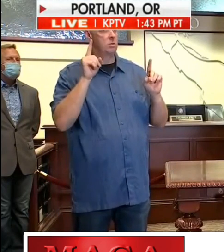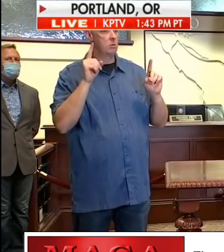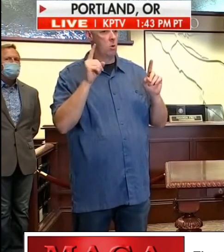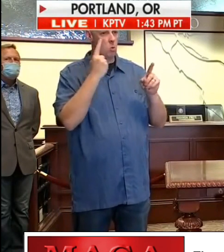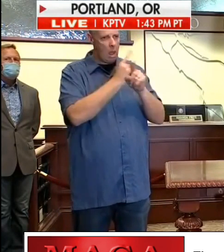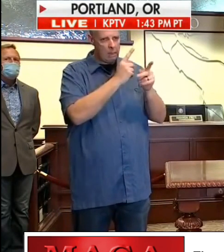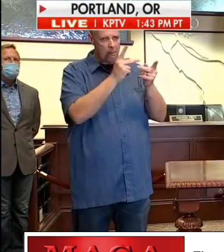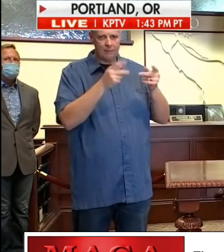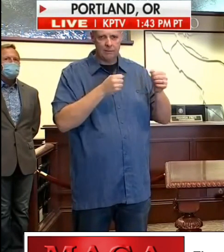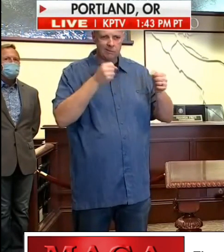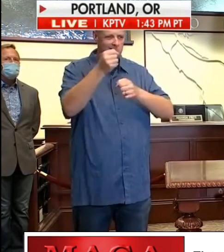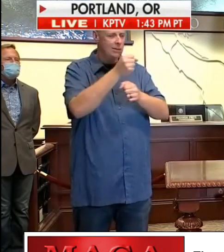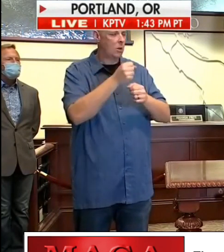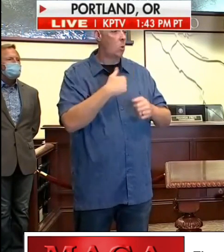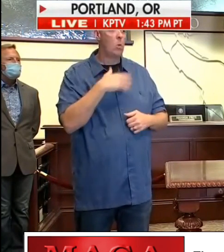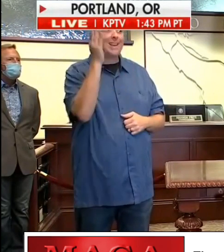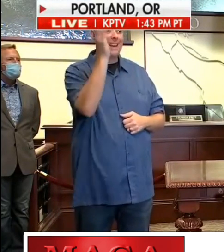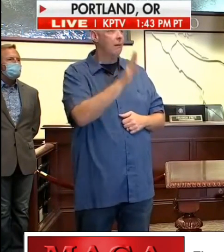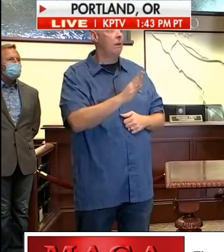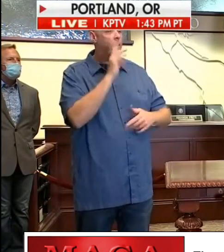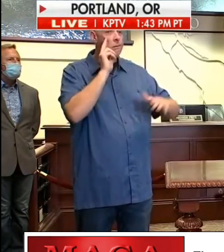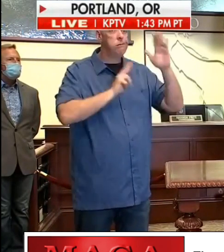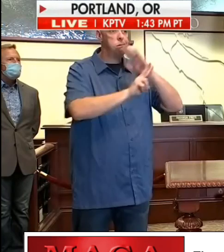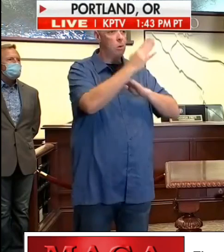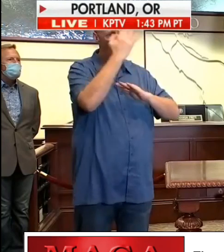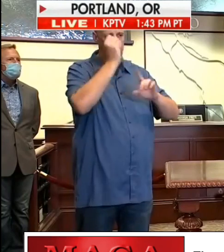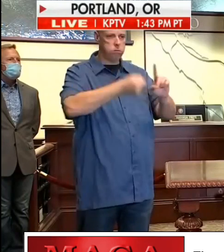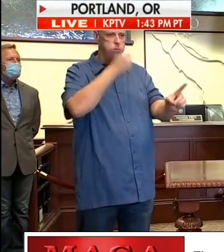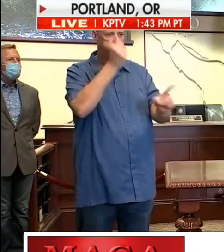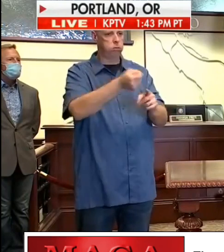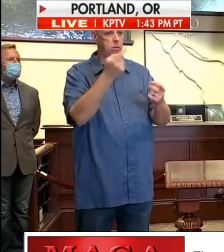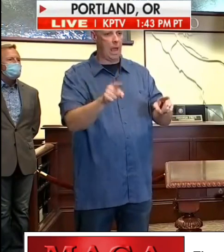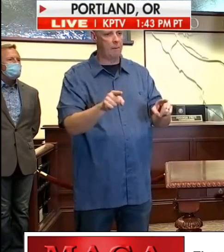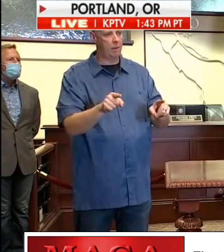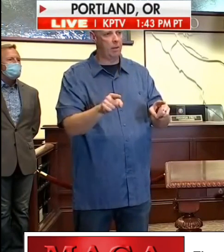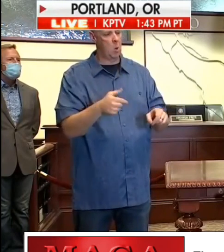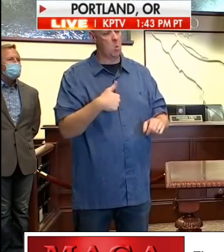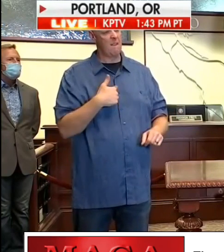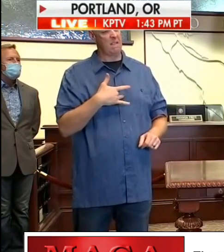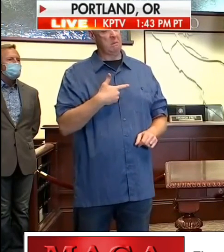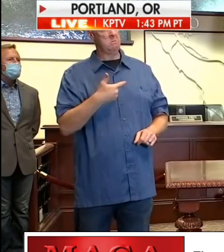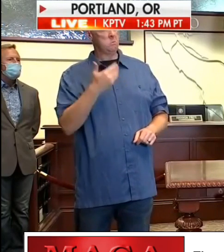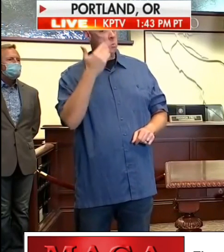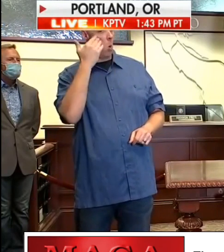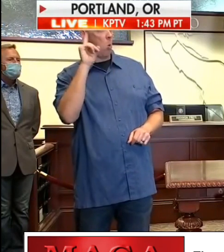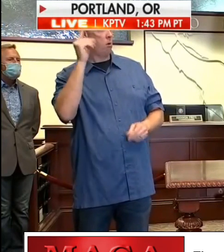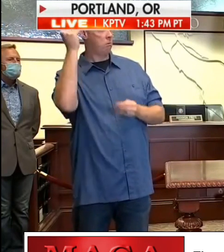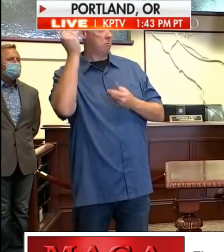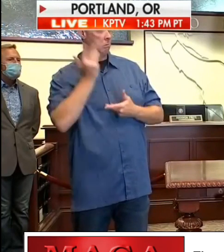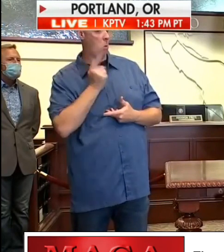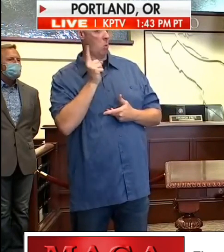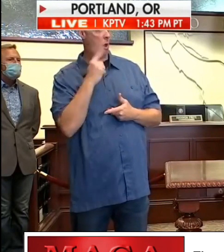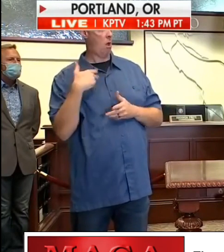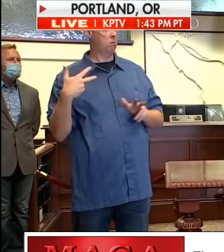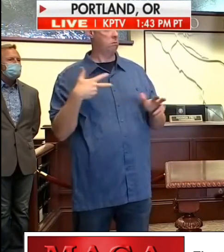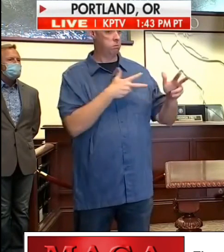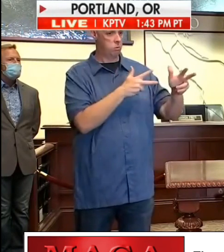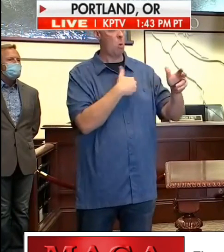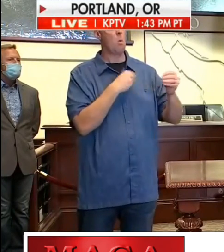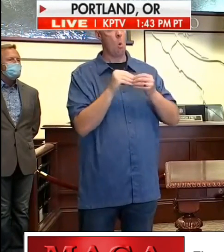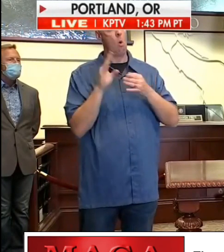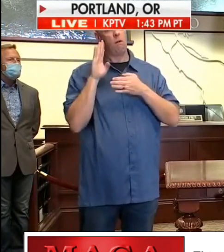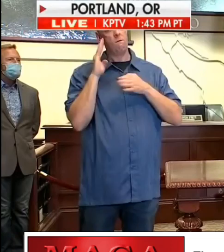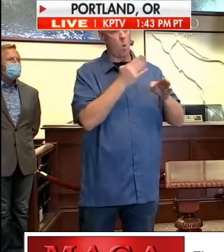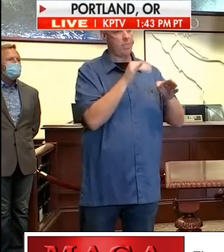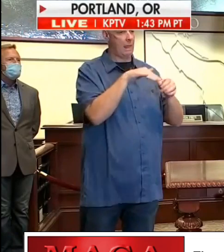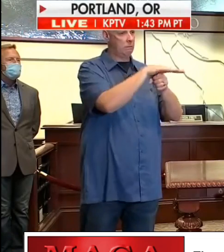in places, but we never know where these are going to take place. We have an idea of where this caravan of vehicles is going, so we focus there. Throughout